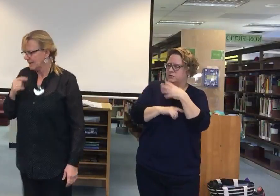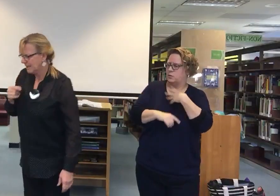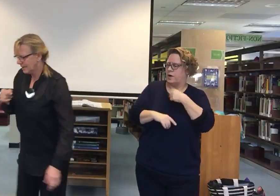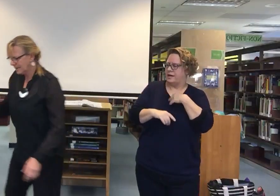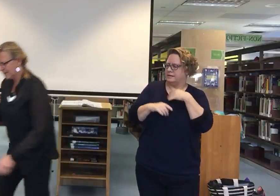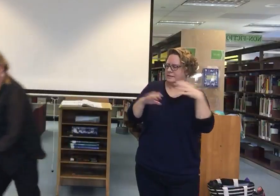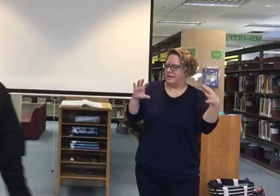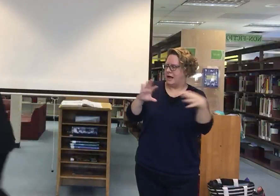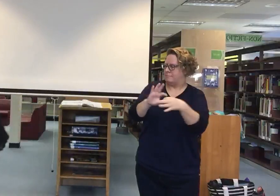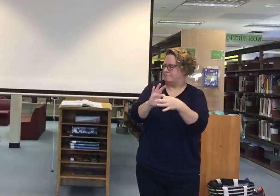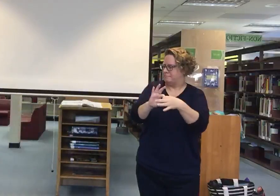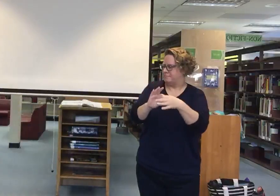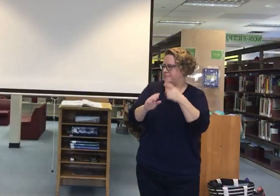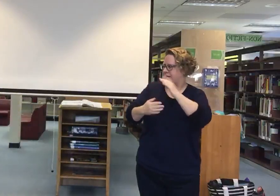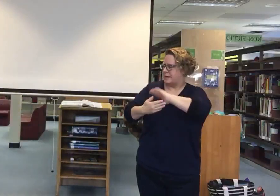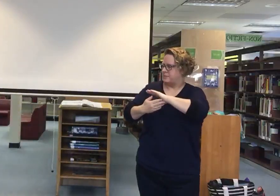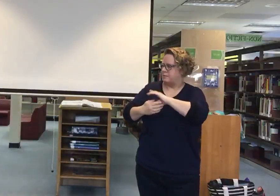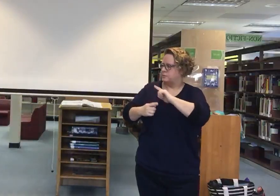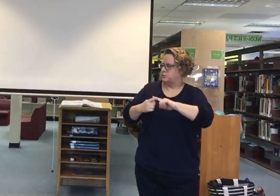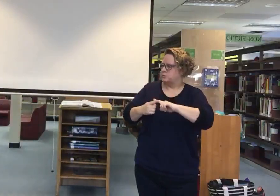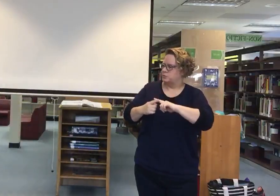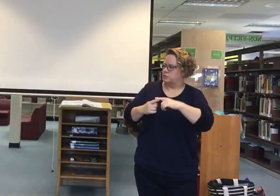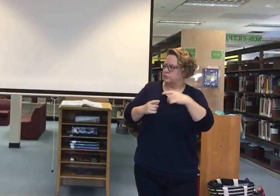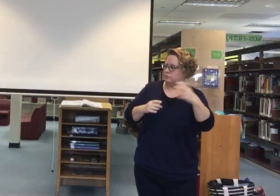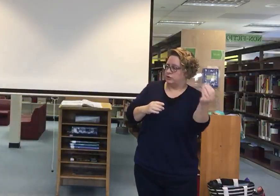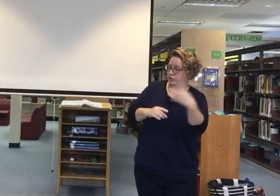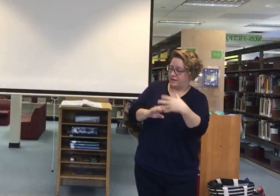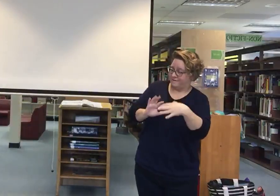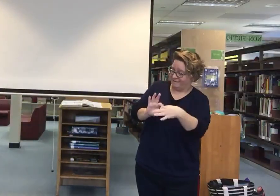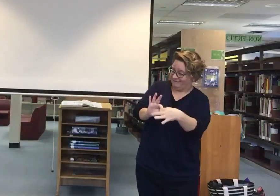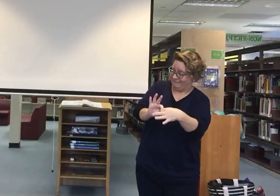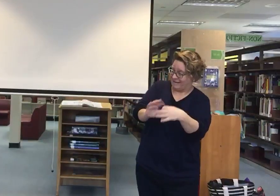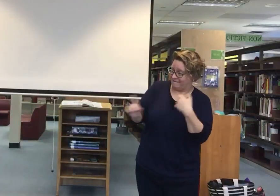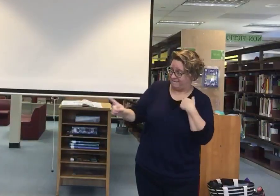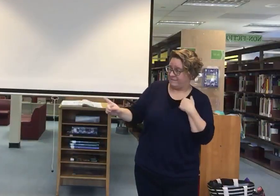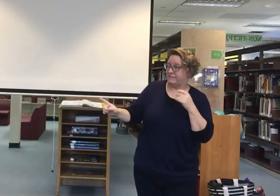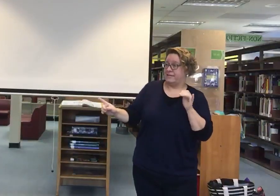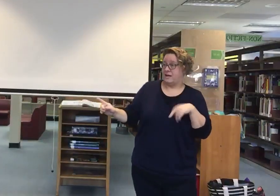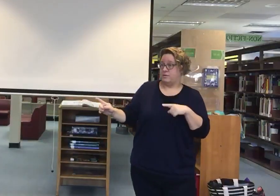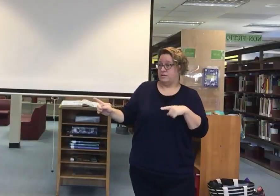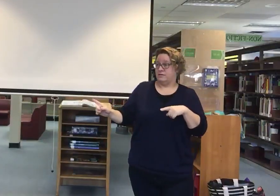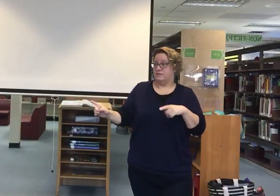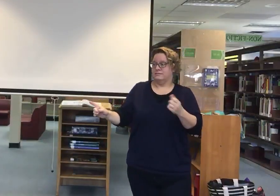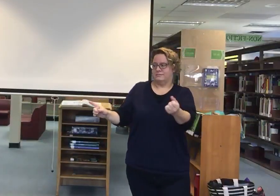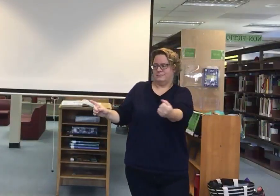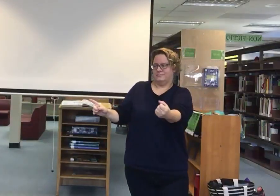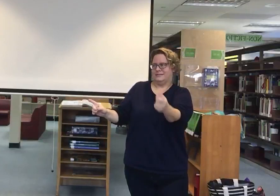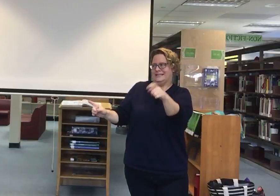Is this what she gave me? Yes. Yes.